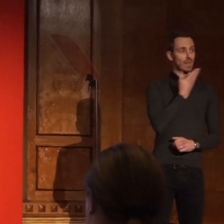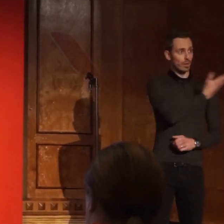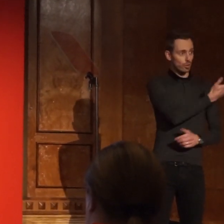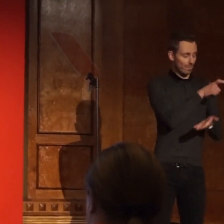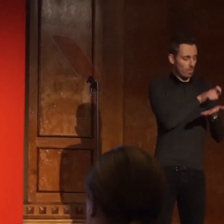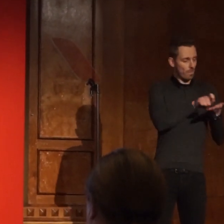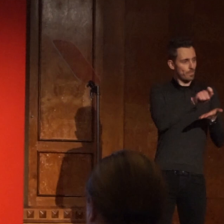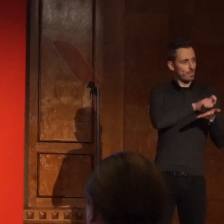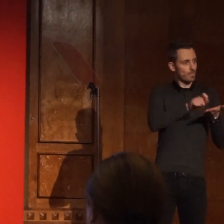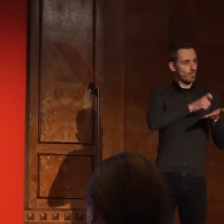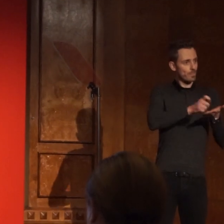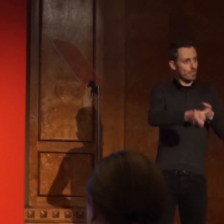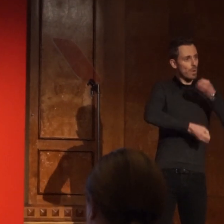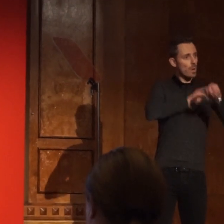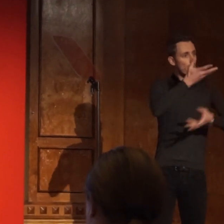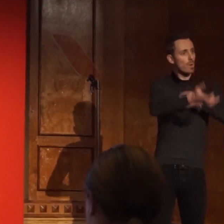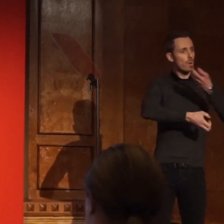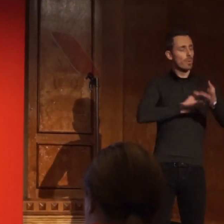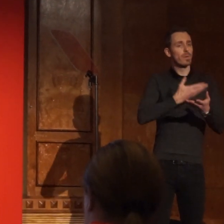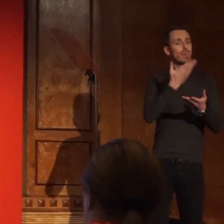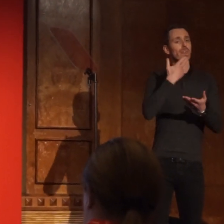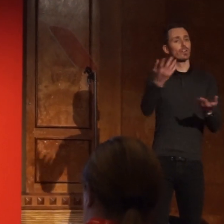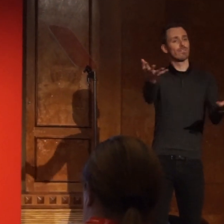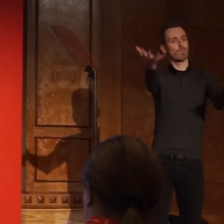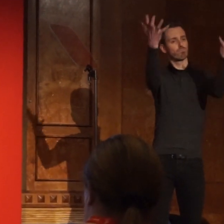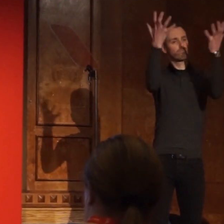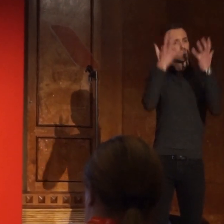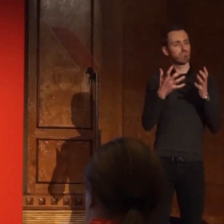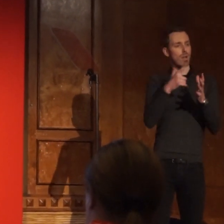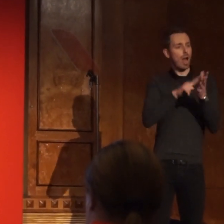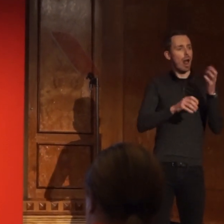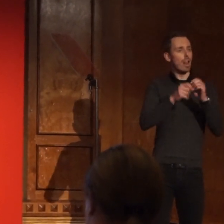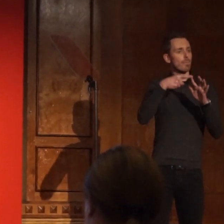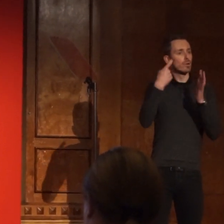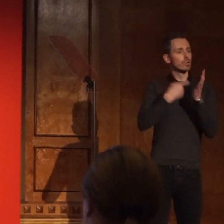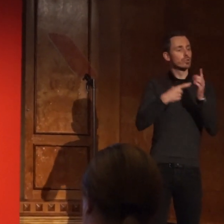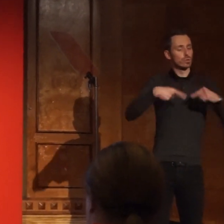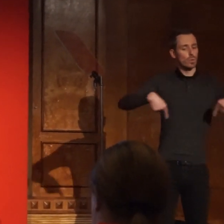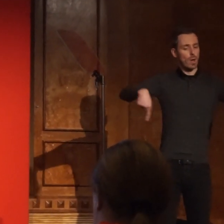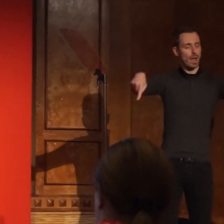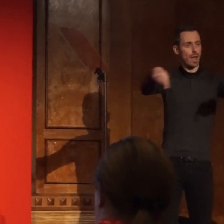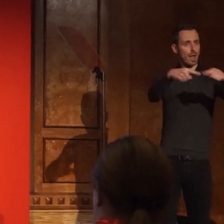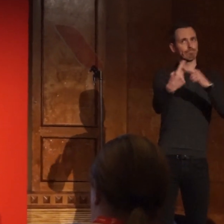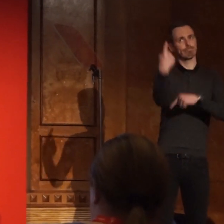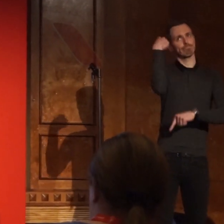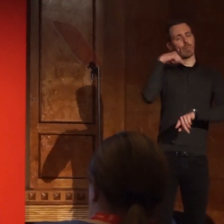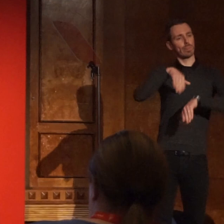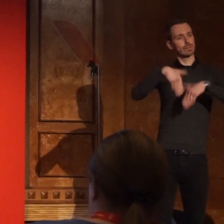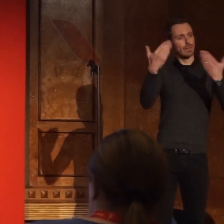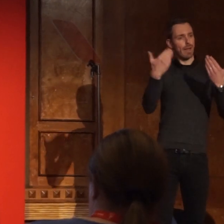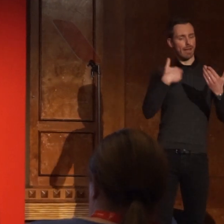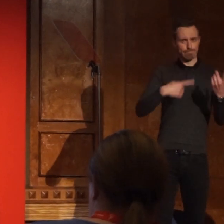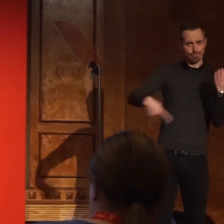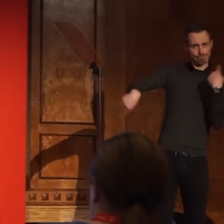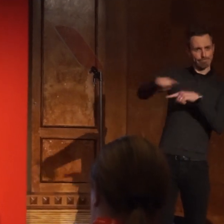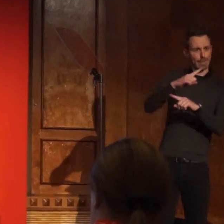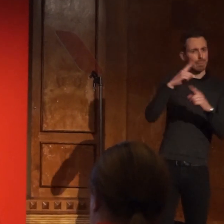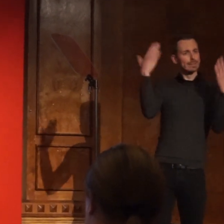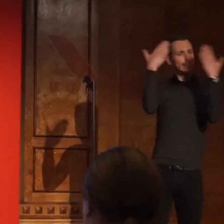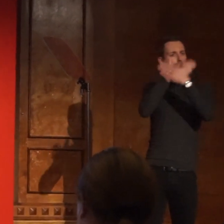Writing that, and thank you to all those that came to Albert Square that day. There were many actions of heroism and bravery that